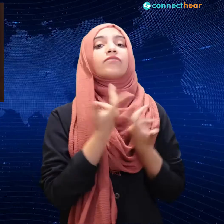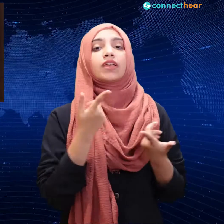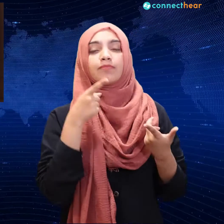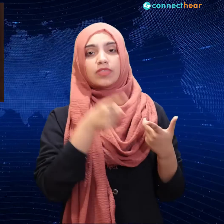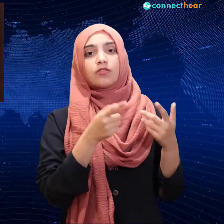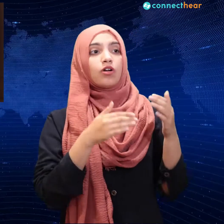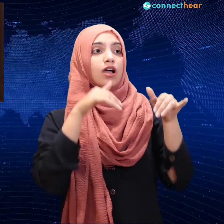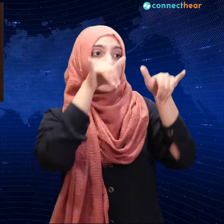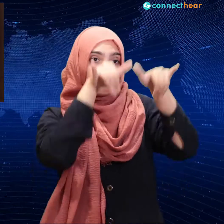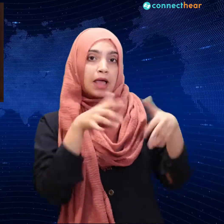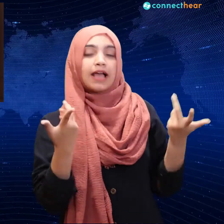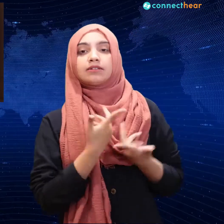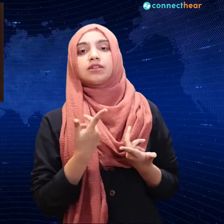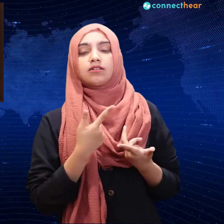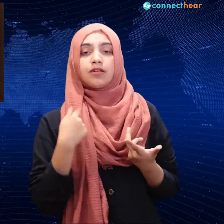context? I spoke.